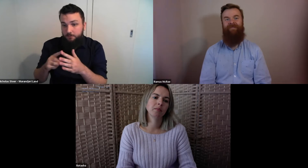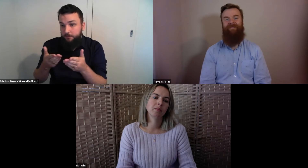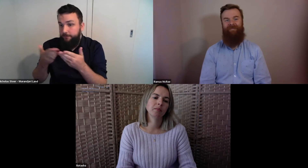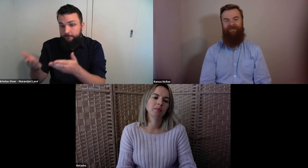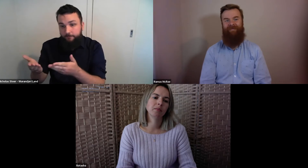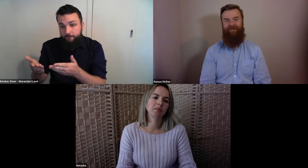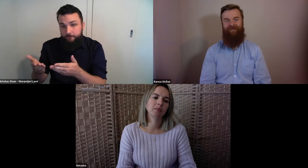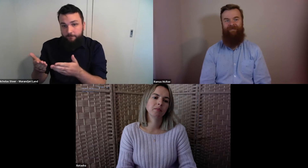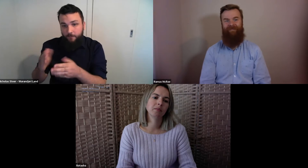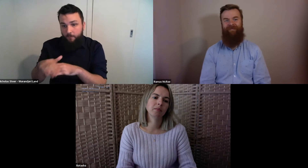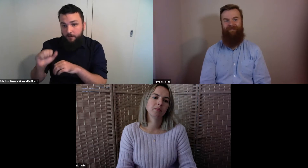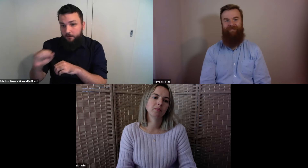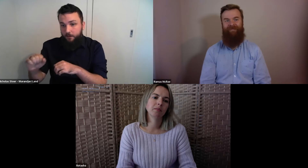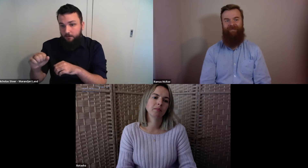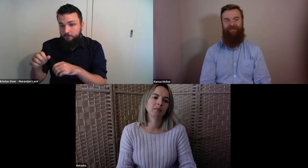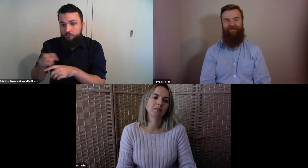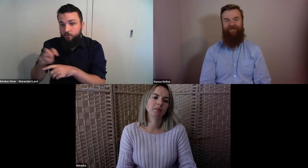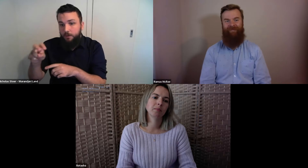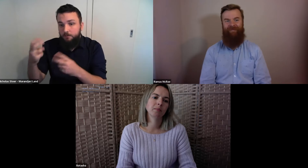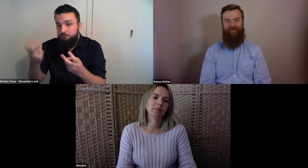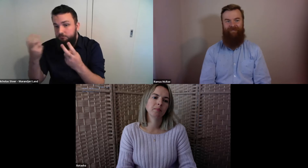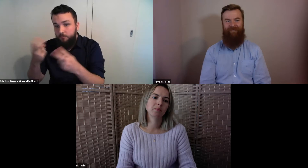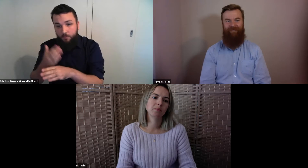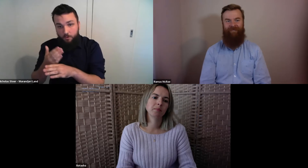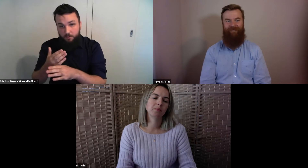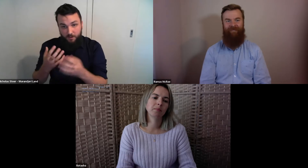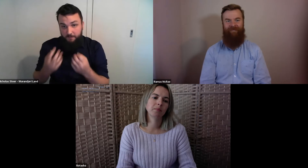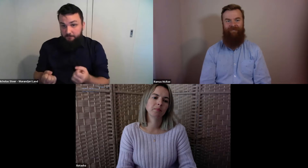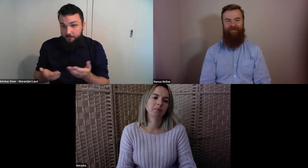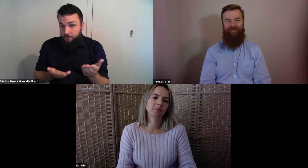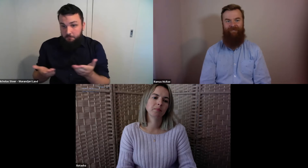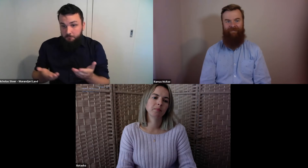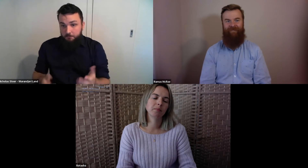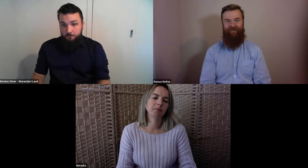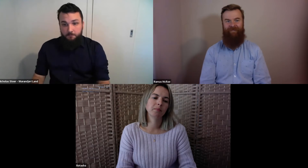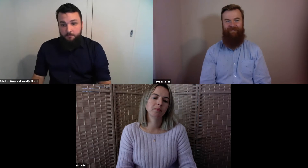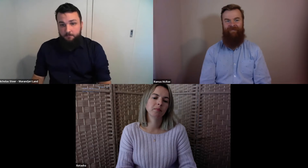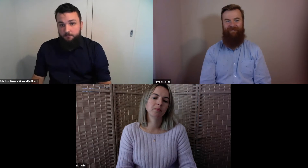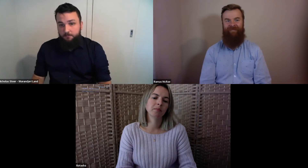people who are seeking work? Any particular advice in regards to their journey and their